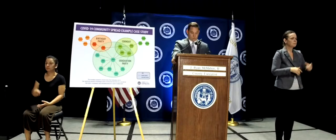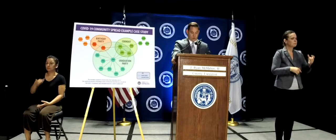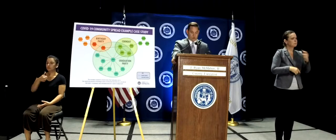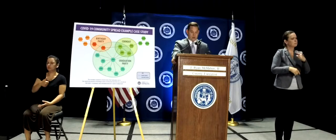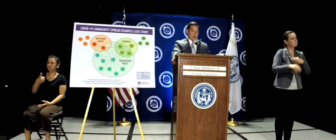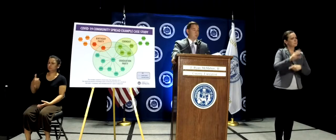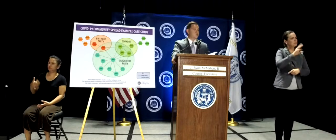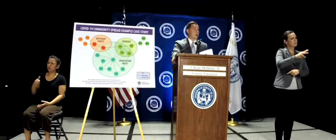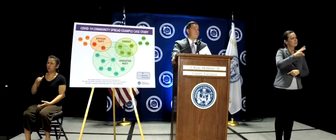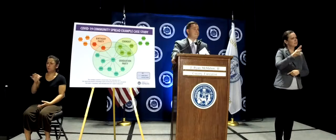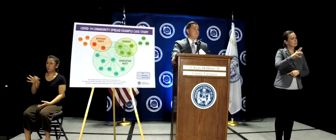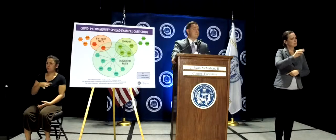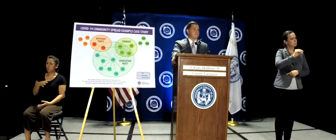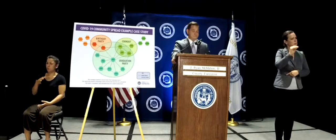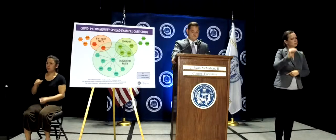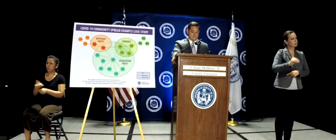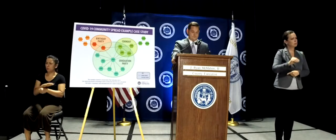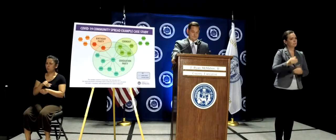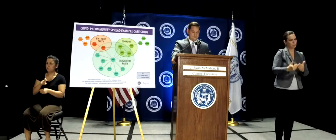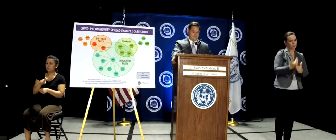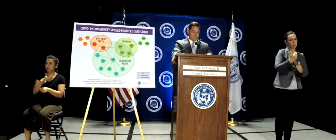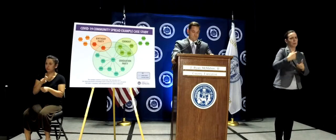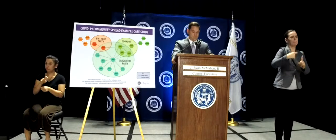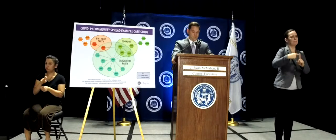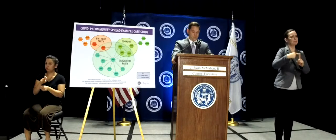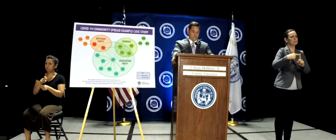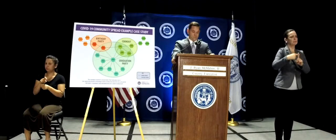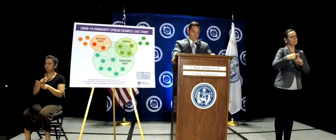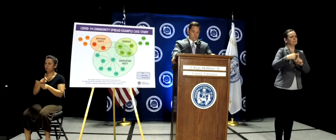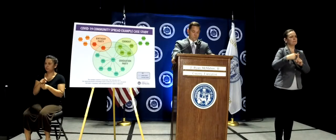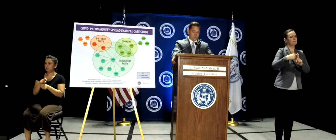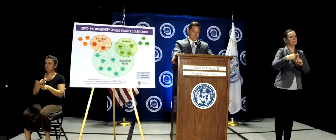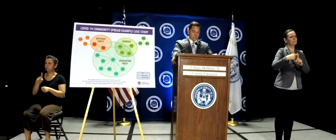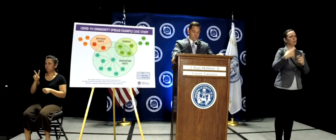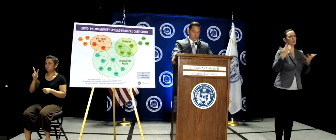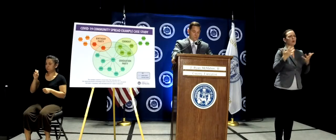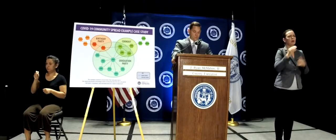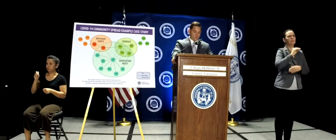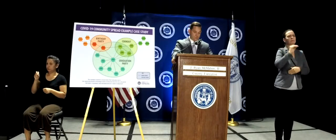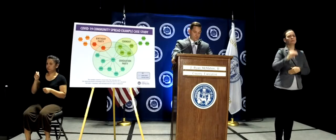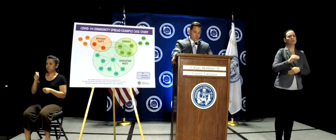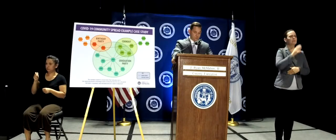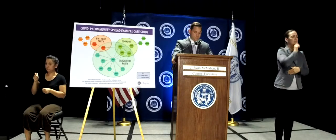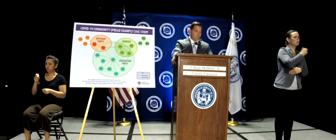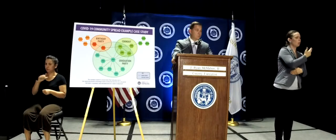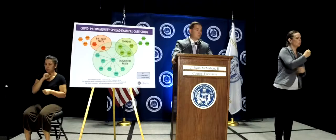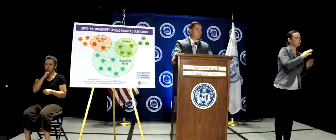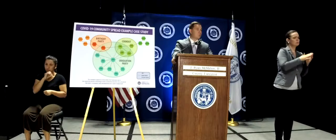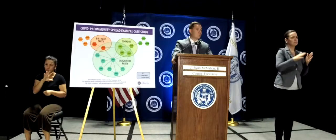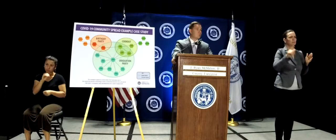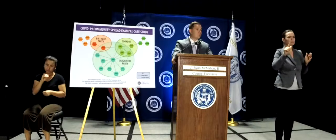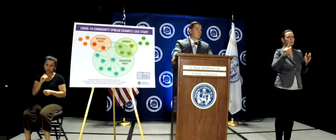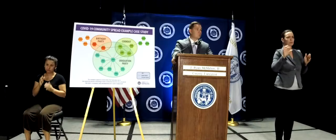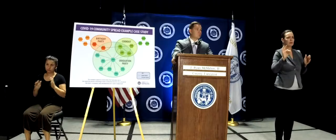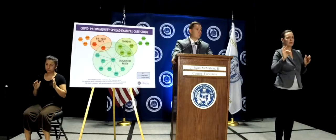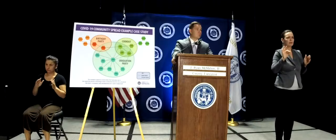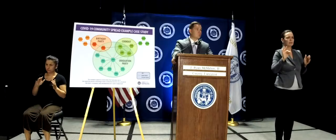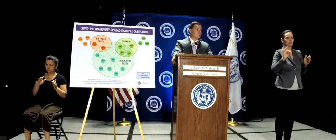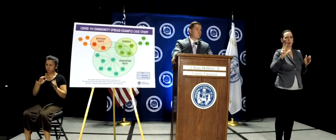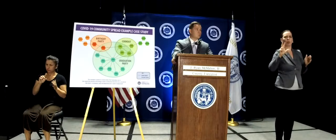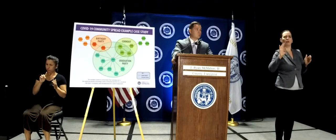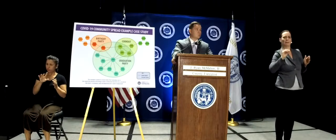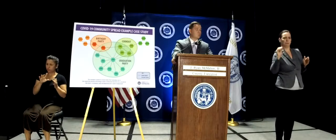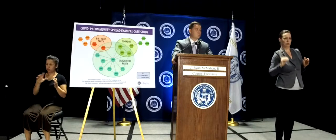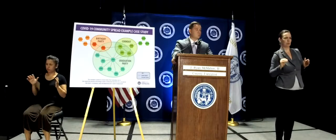29? 39%. 39%. And when we look at that chart, can we take literally that